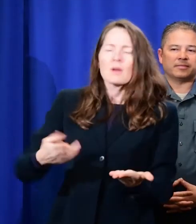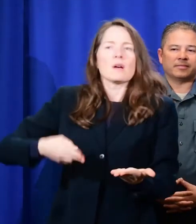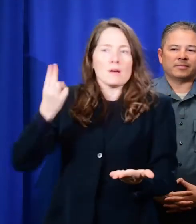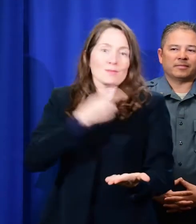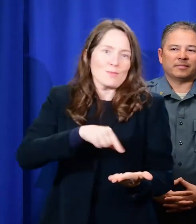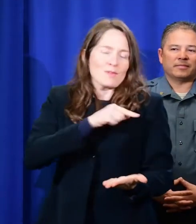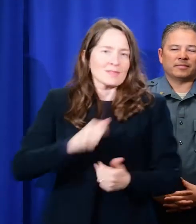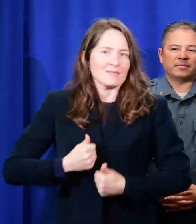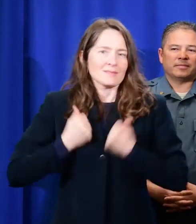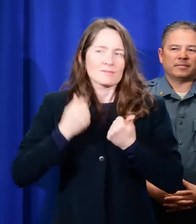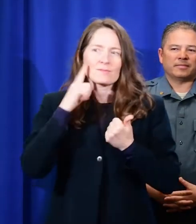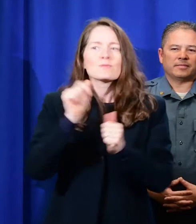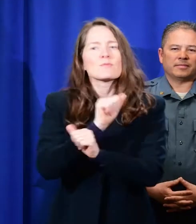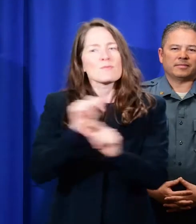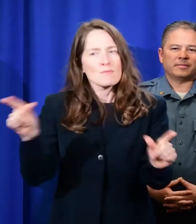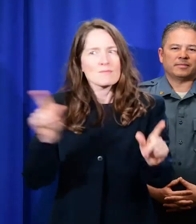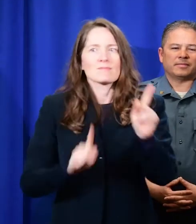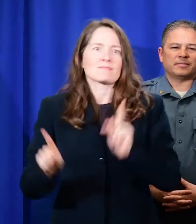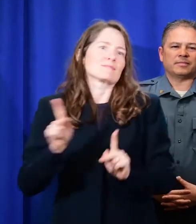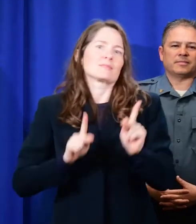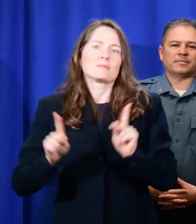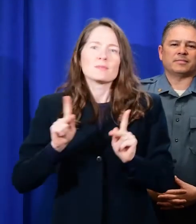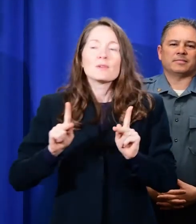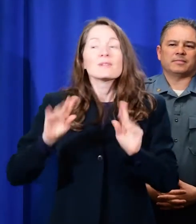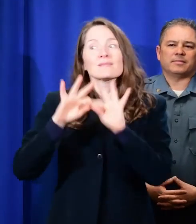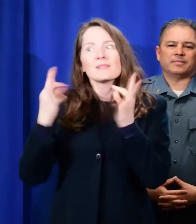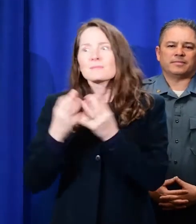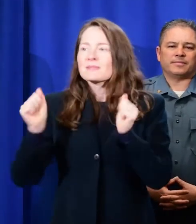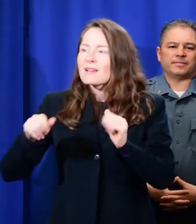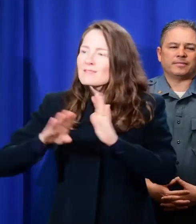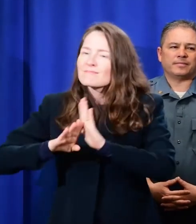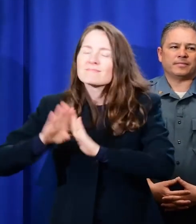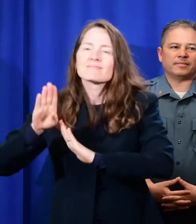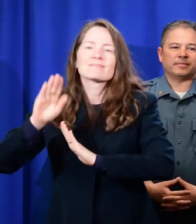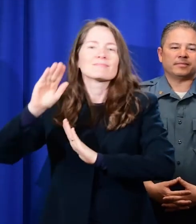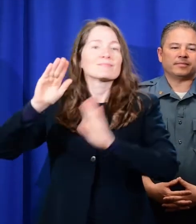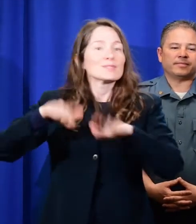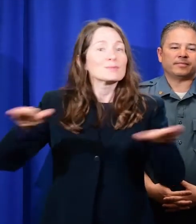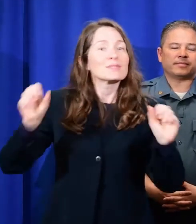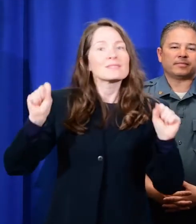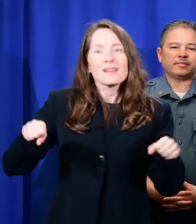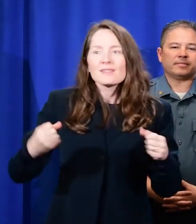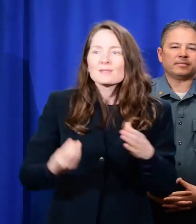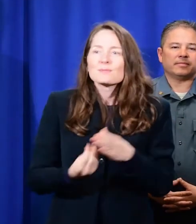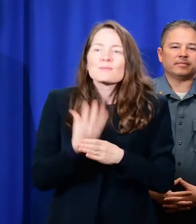where families can prosper and children can grow in a safe and loving environment.